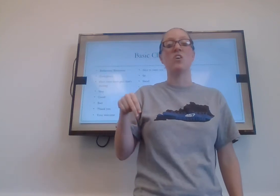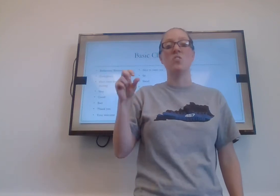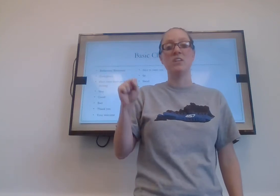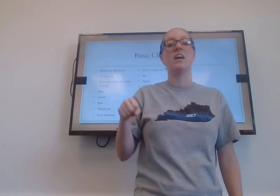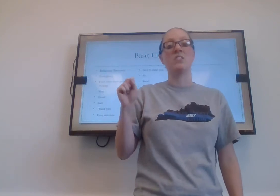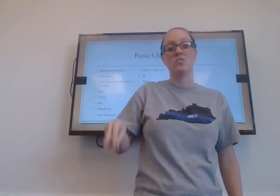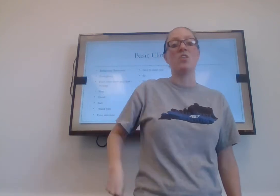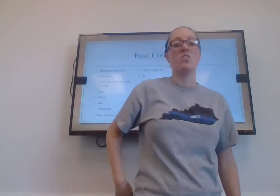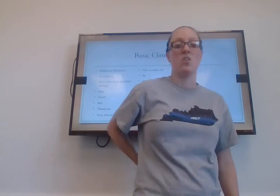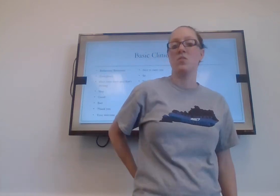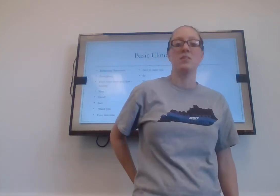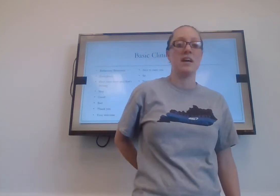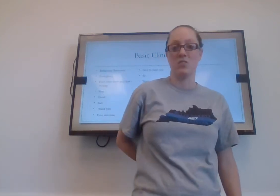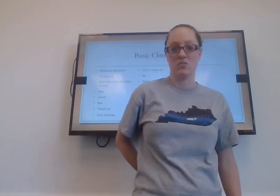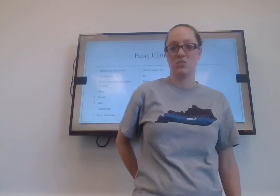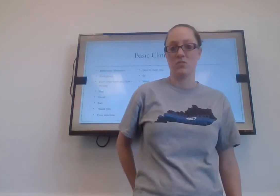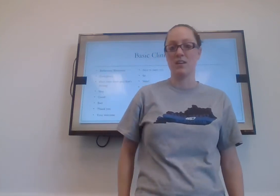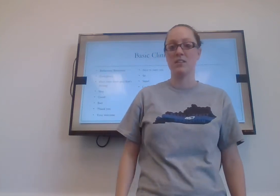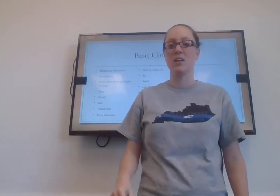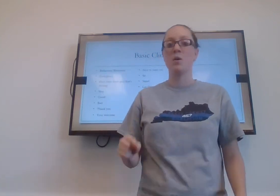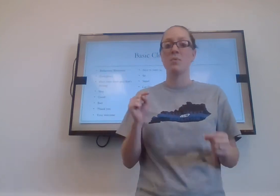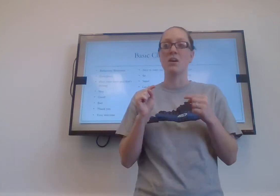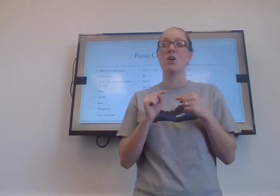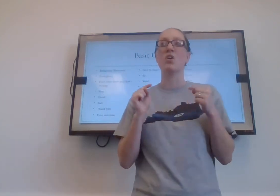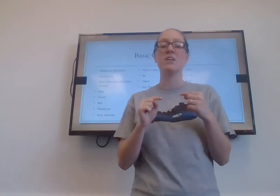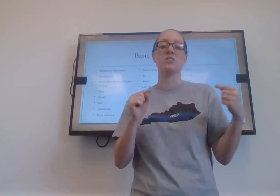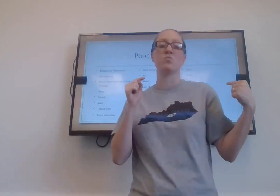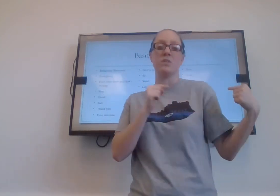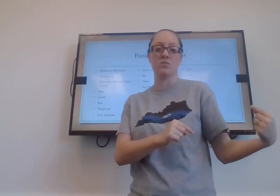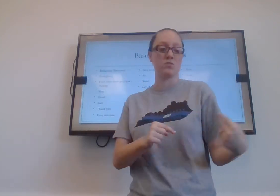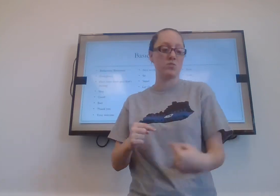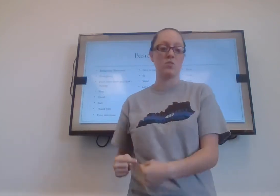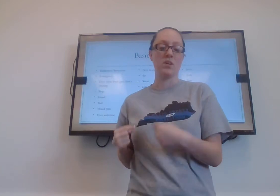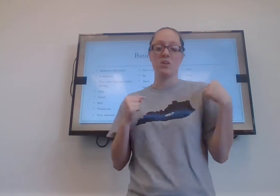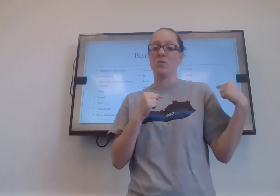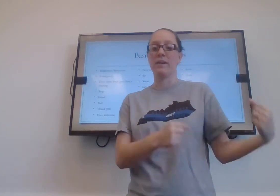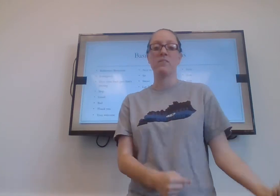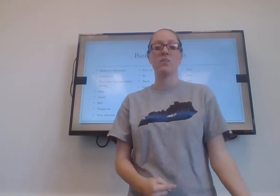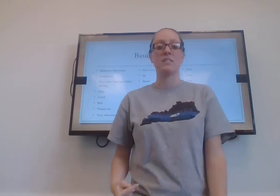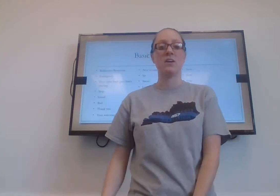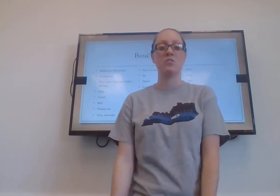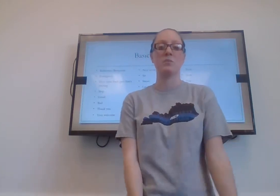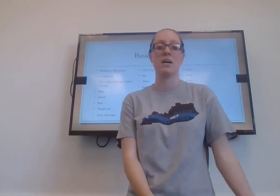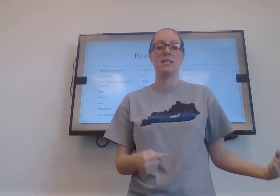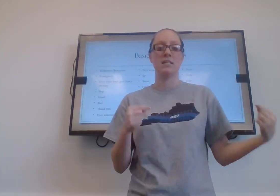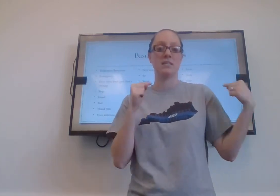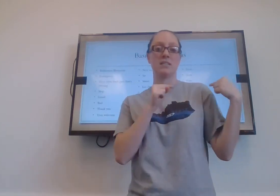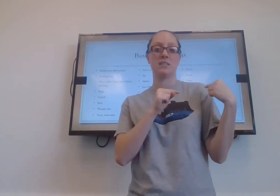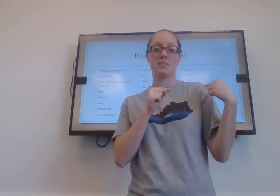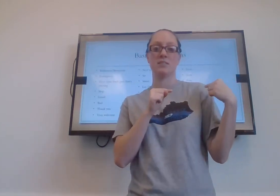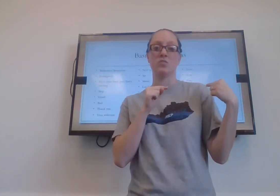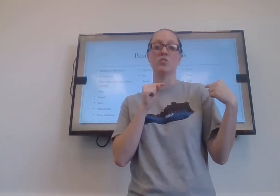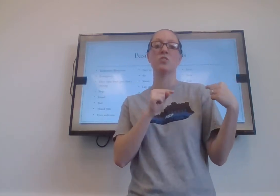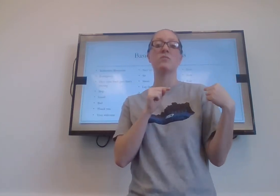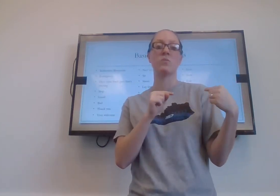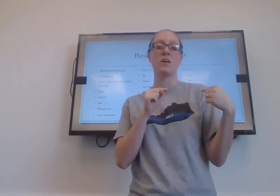no, all the way down, okay? But hurt is reading, so wherever it's at on your body, look for